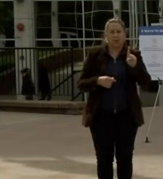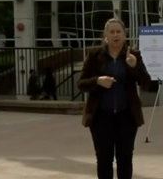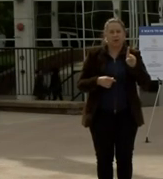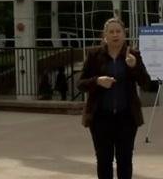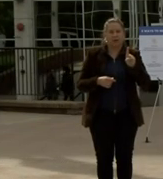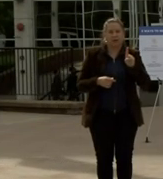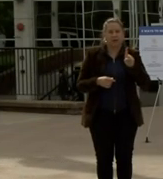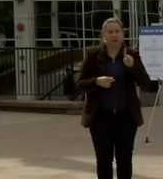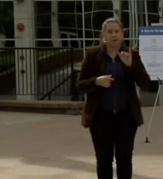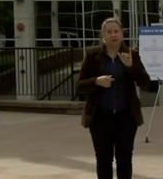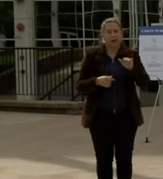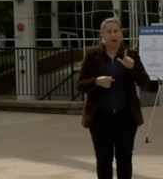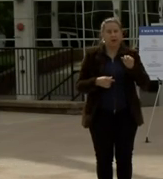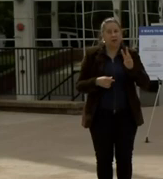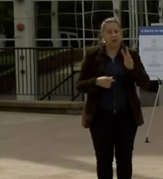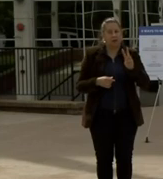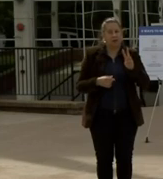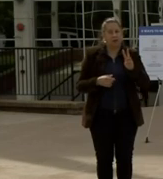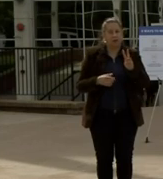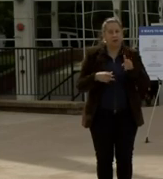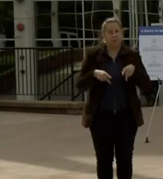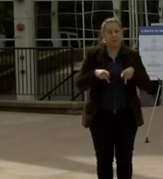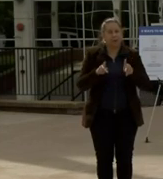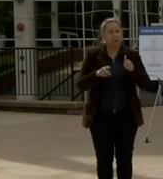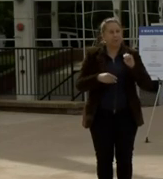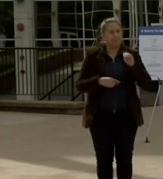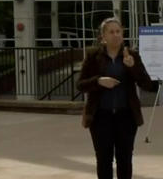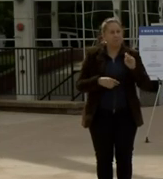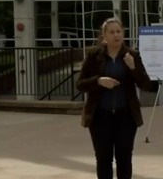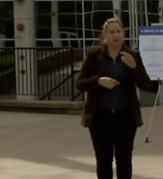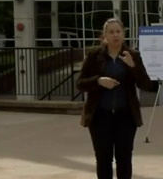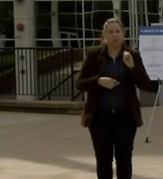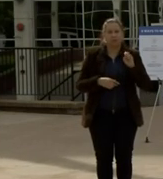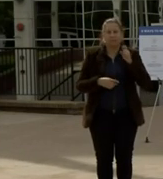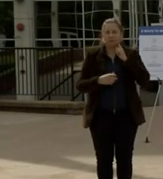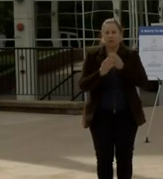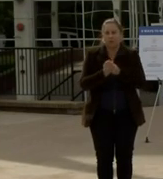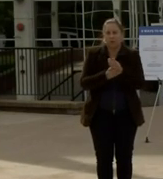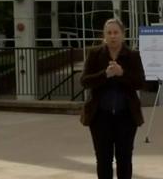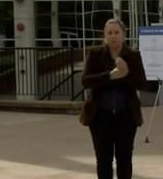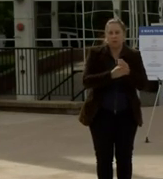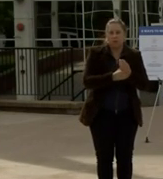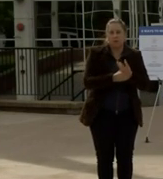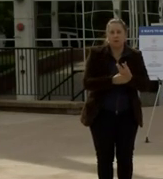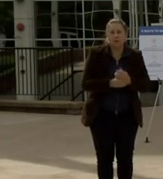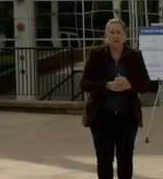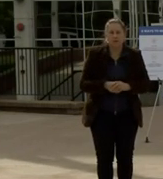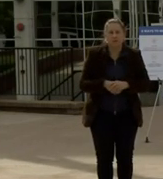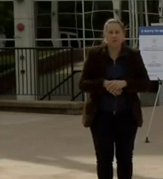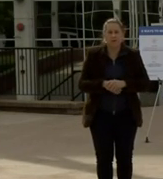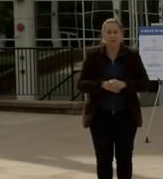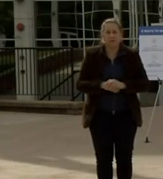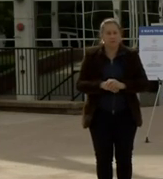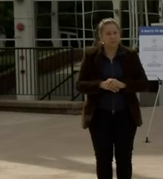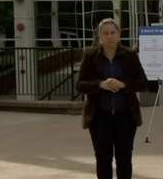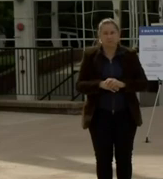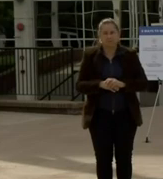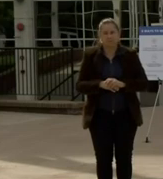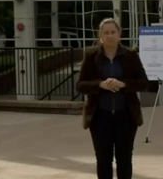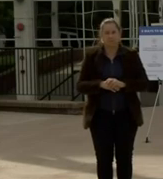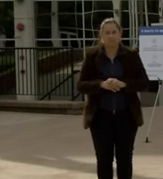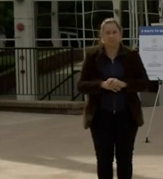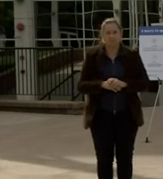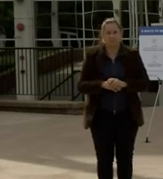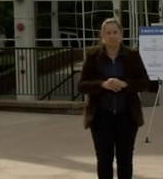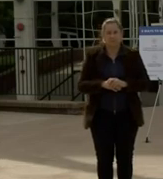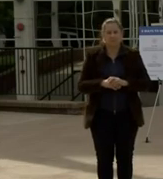asked, let me move this up a little bit. They've asked that we not issue the final petition to them yet, and so we have